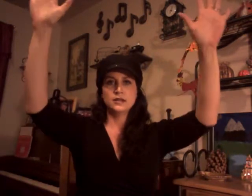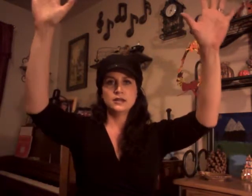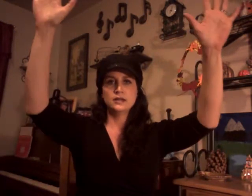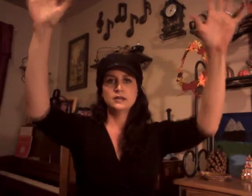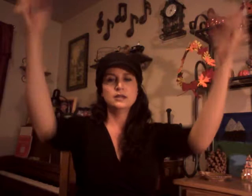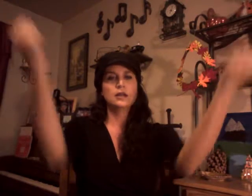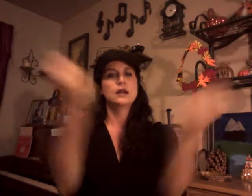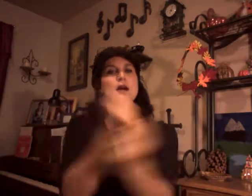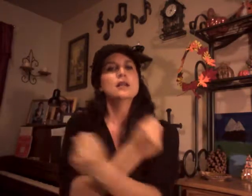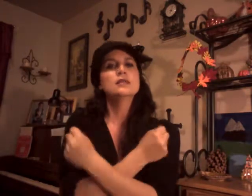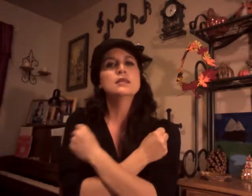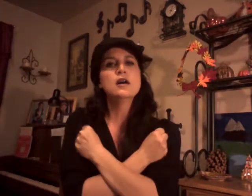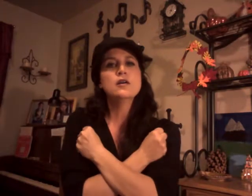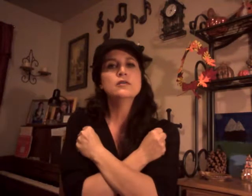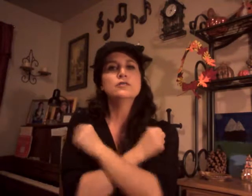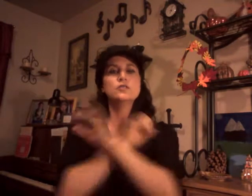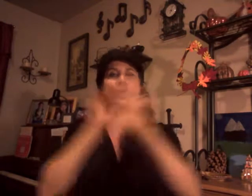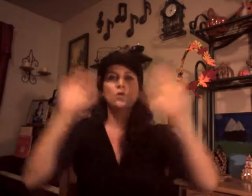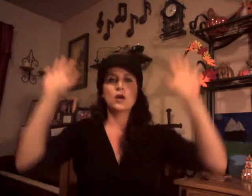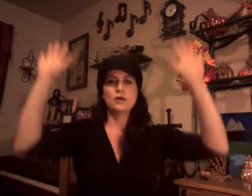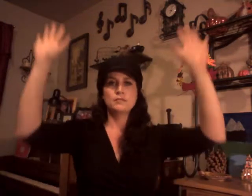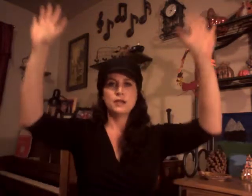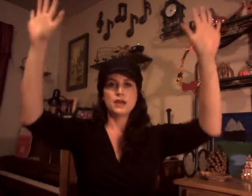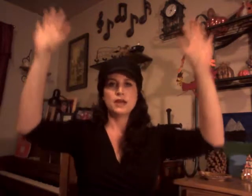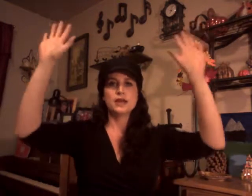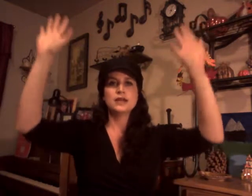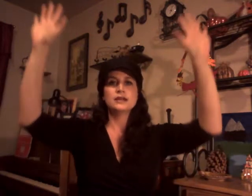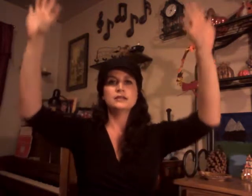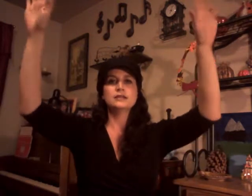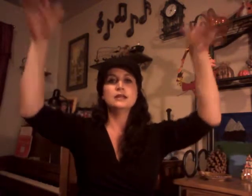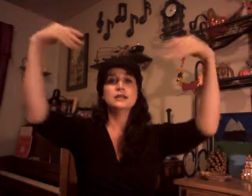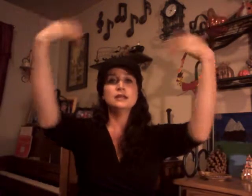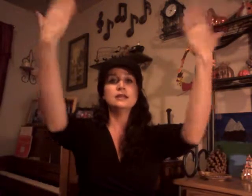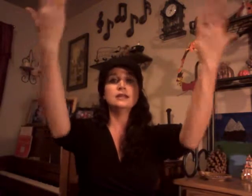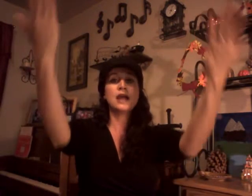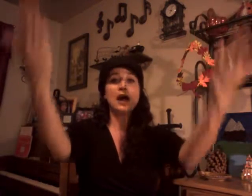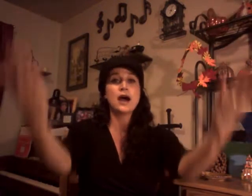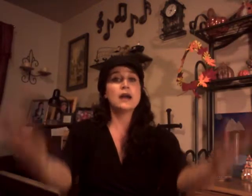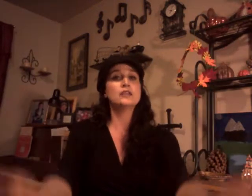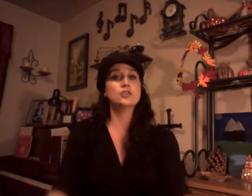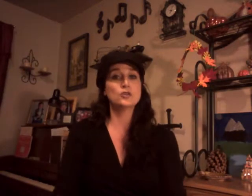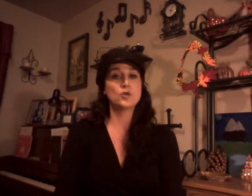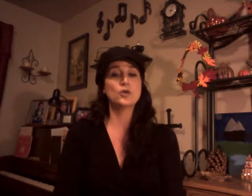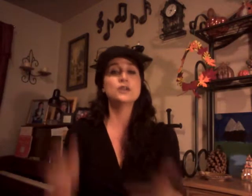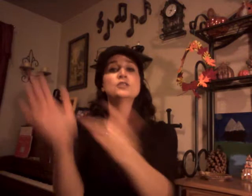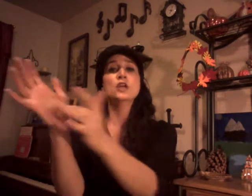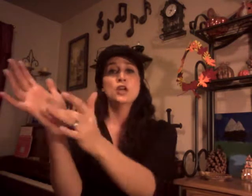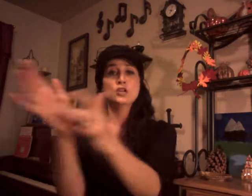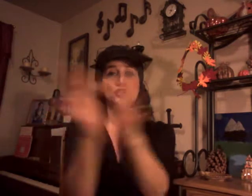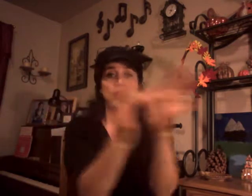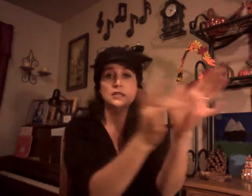amazing. Love so amazing. Yeah, into your chorus.